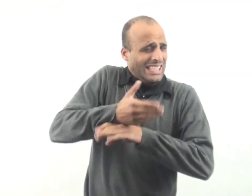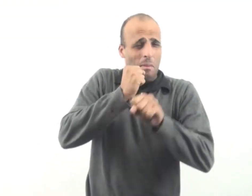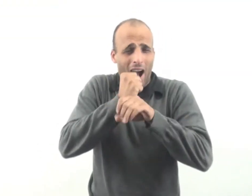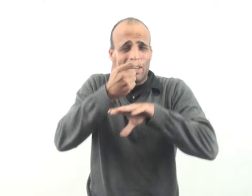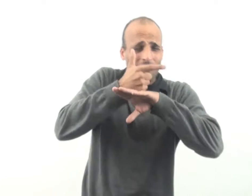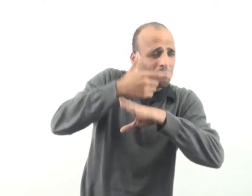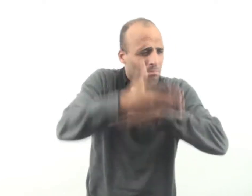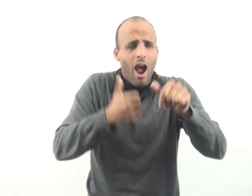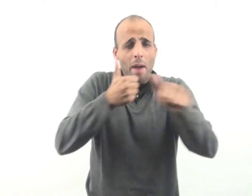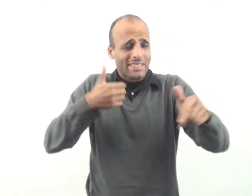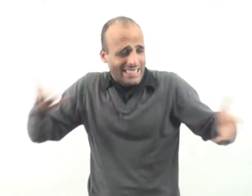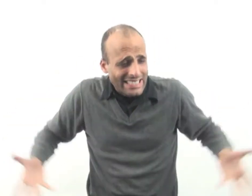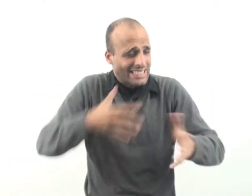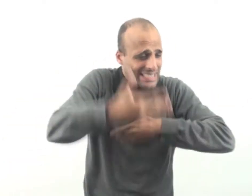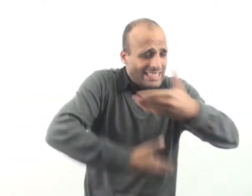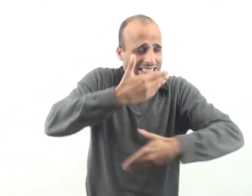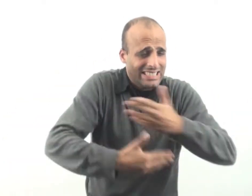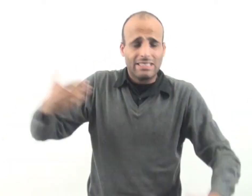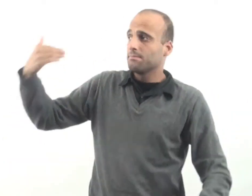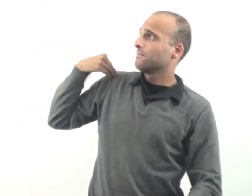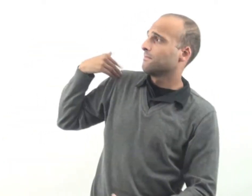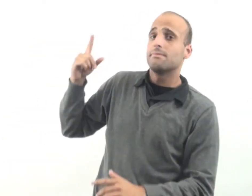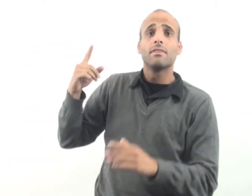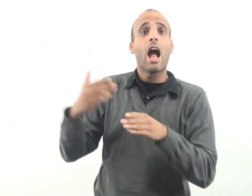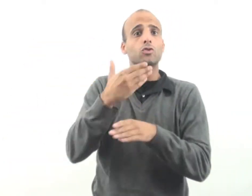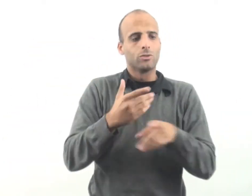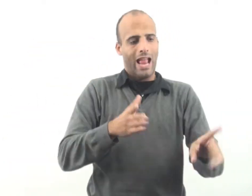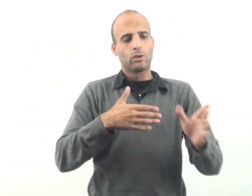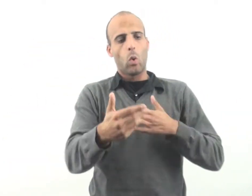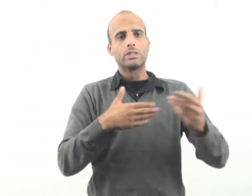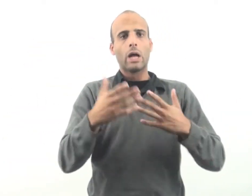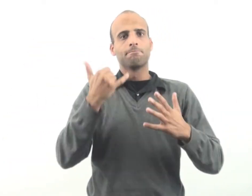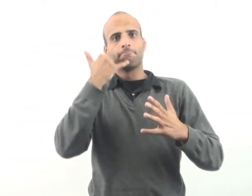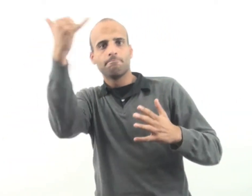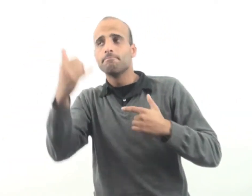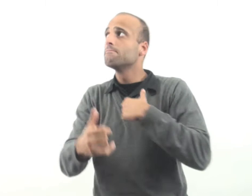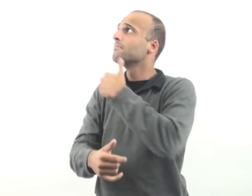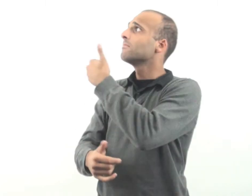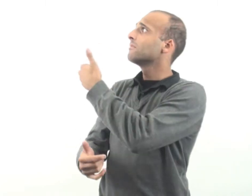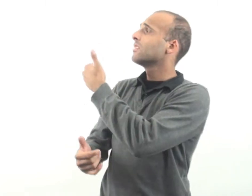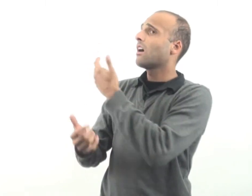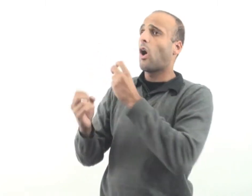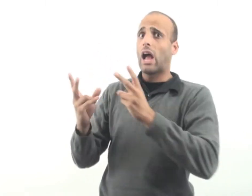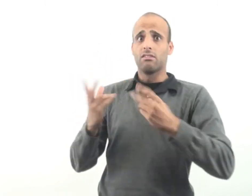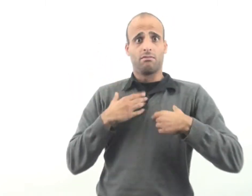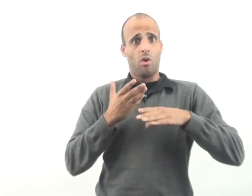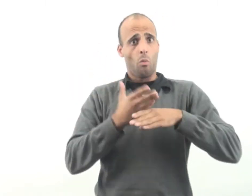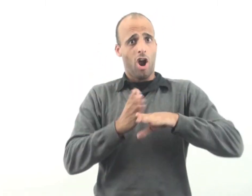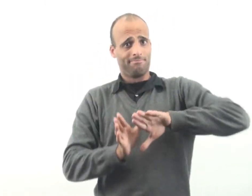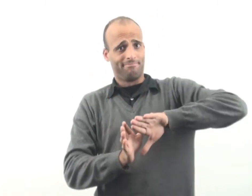I'm busy marketing, filming, promoting the company, and now you want me to sort out my access to work? Okay, great.